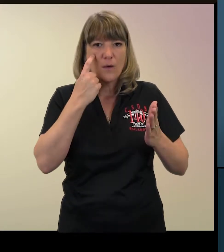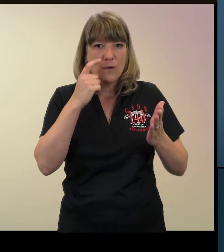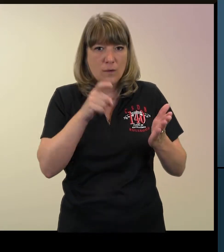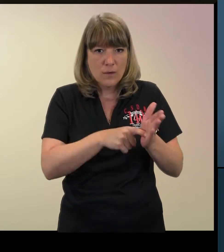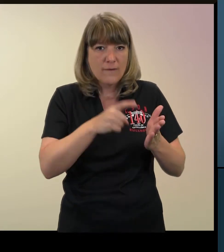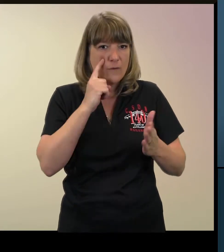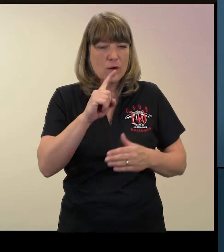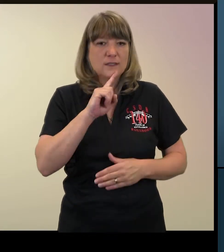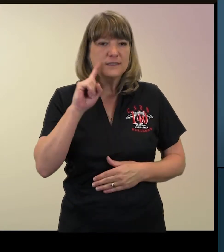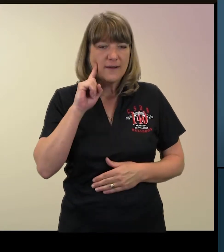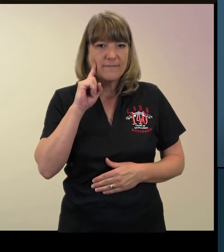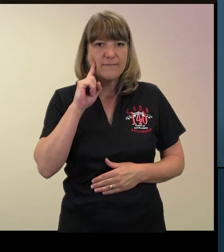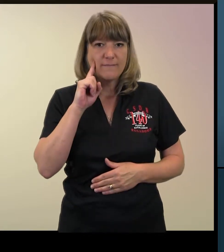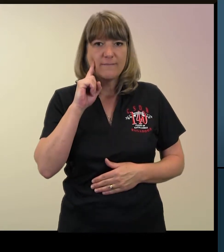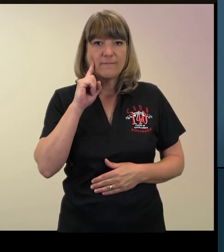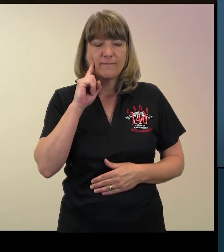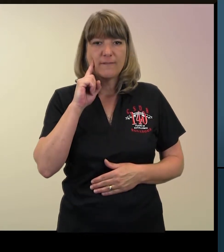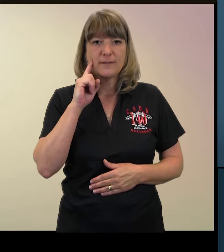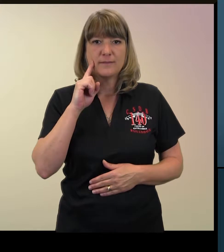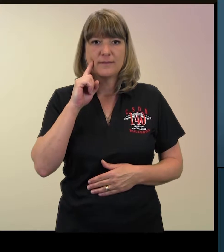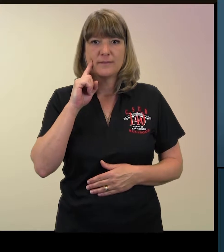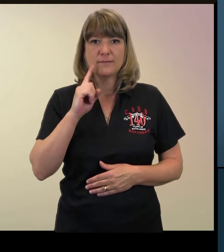children who are deaf.